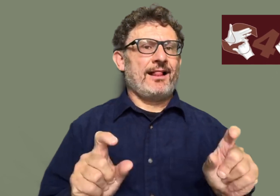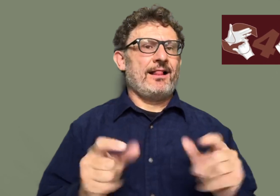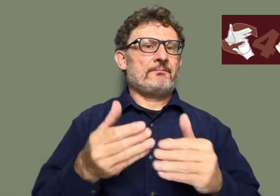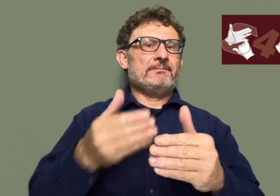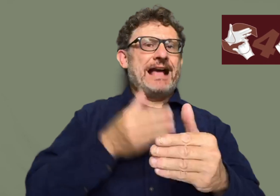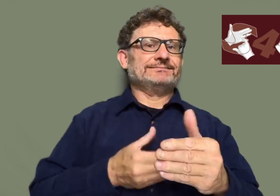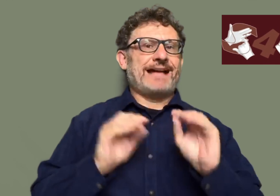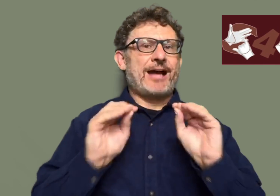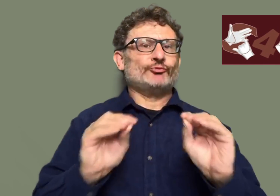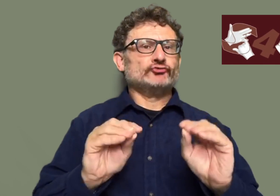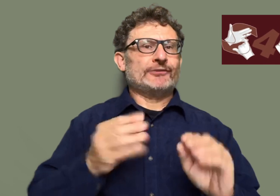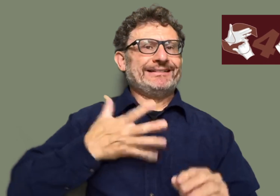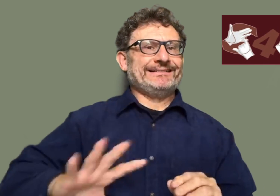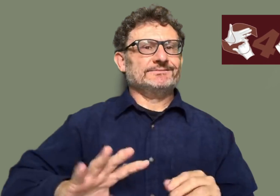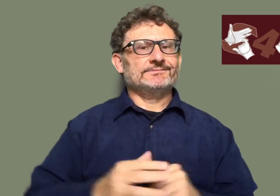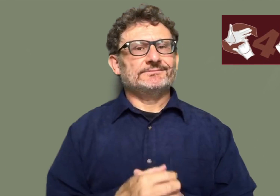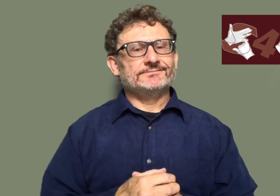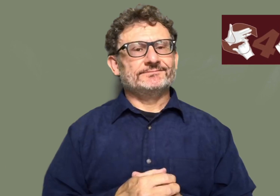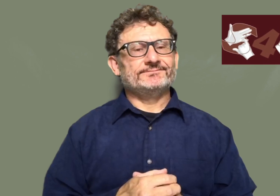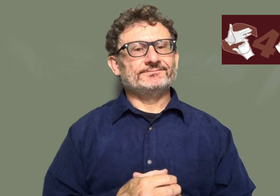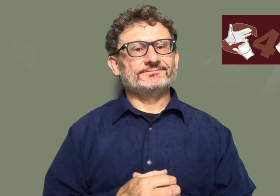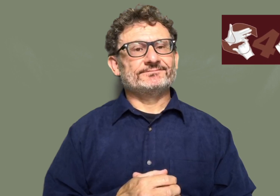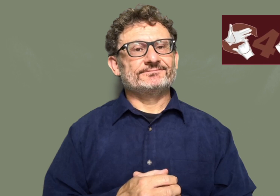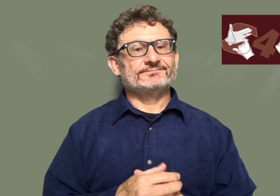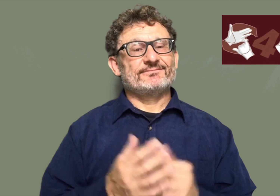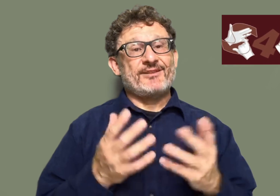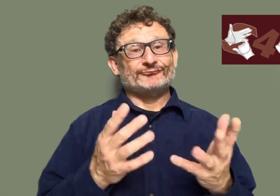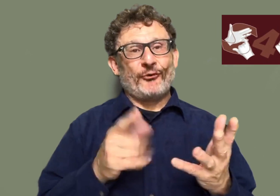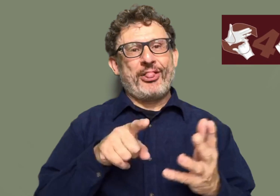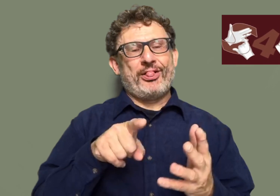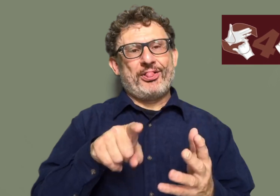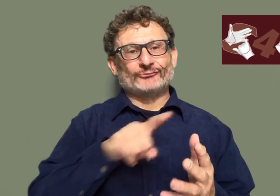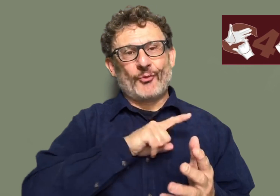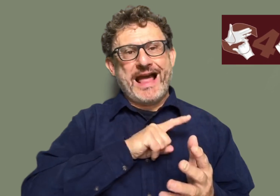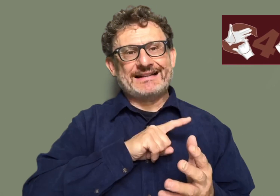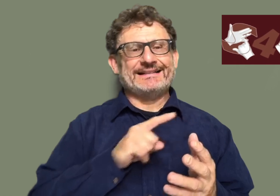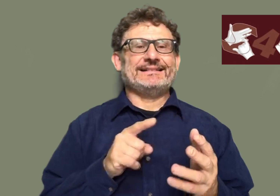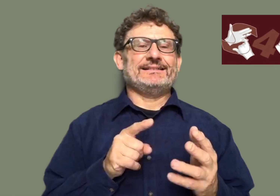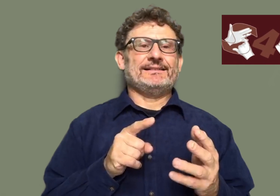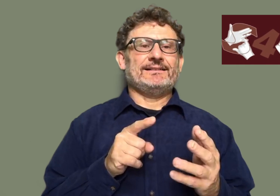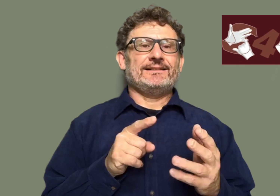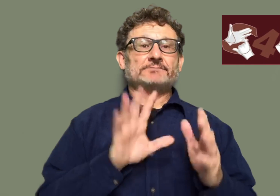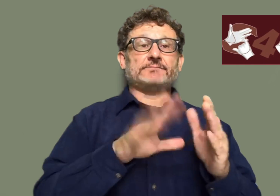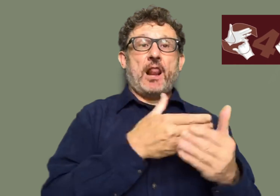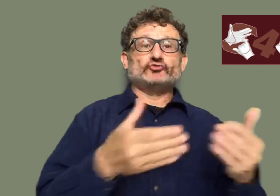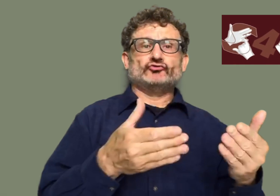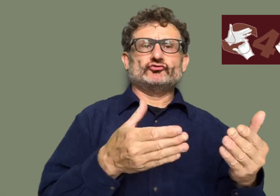rise of education when it came to people's needs. And that's why, when we think about sign language,